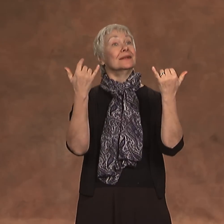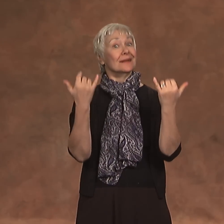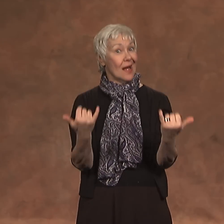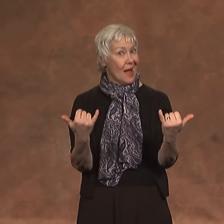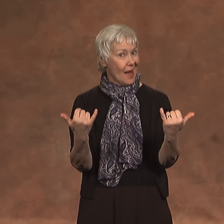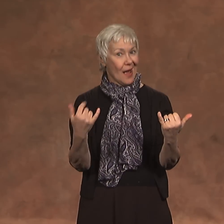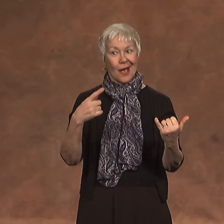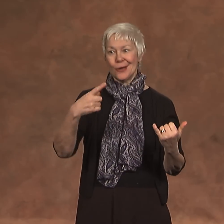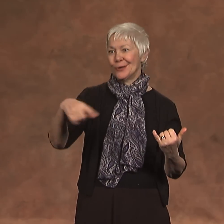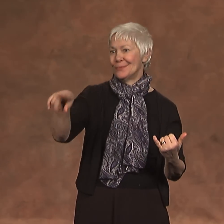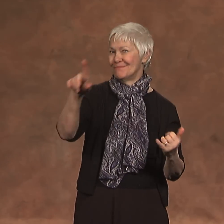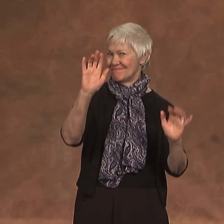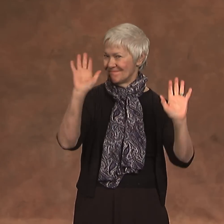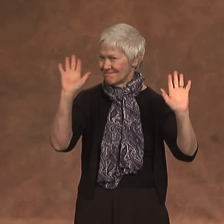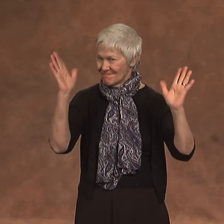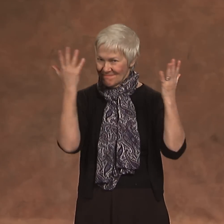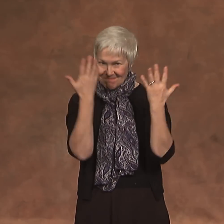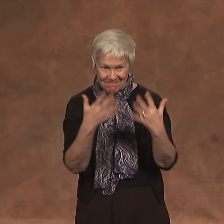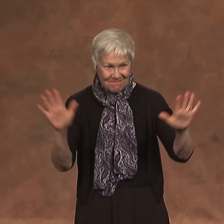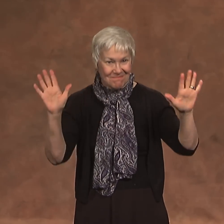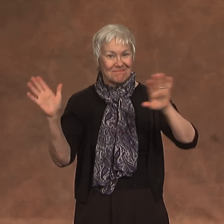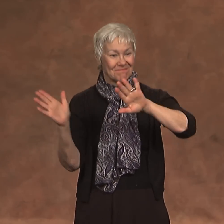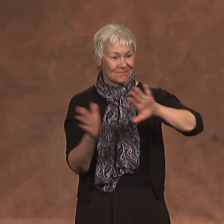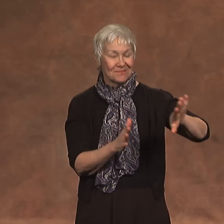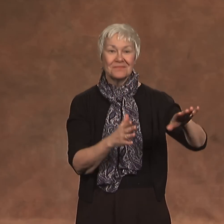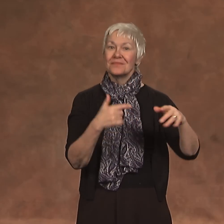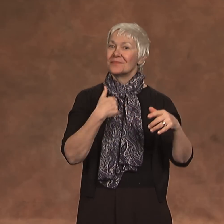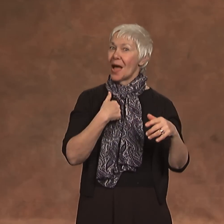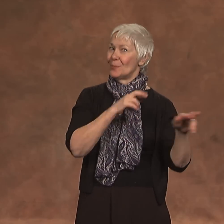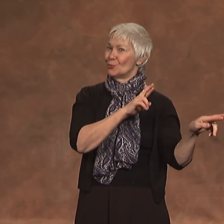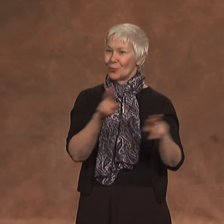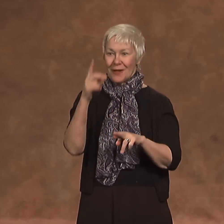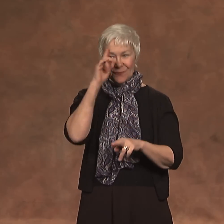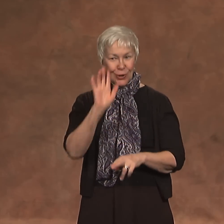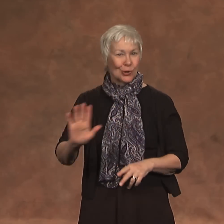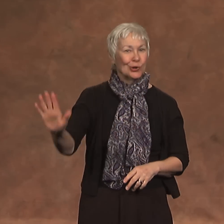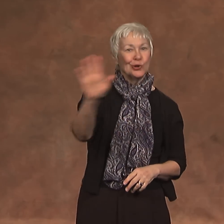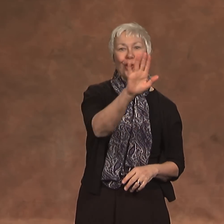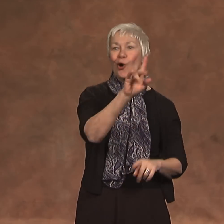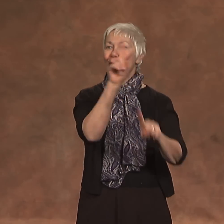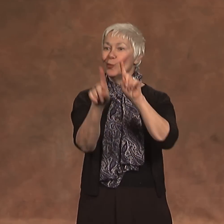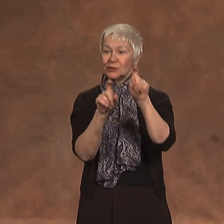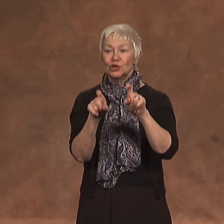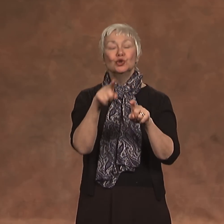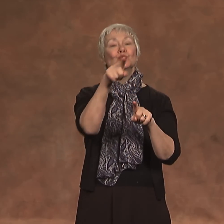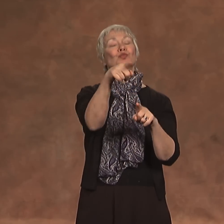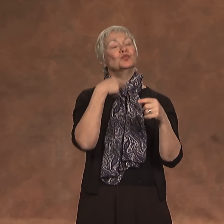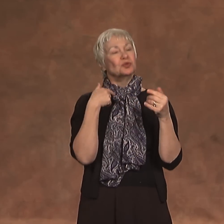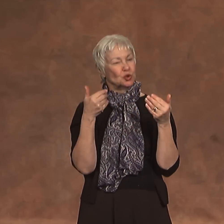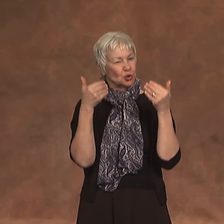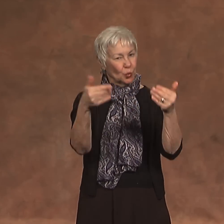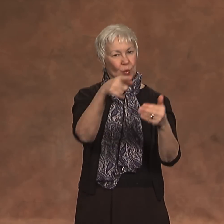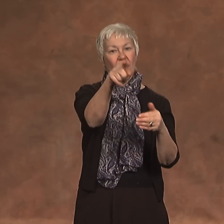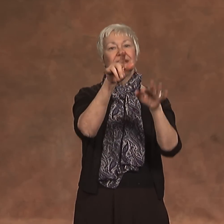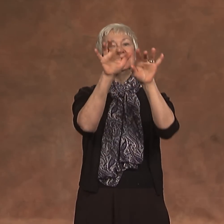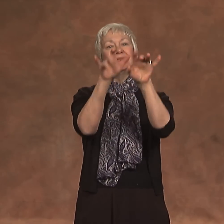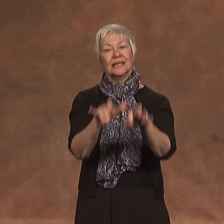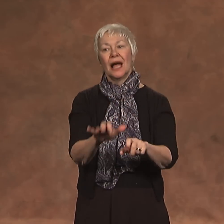So that completes the presentation portion, and we are ready for your questions. Go ahead and type your questions.